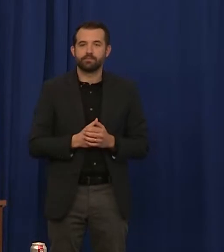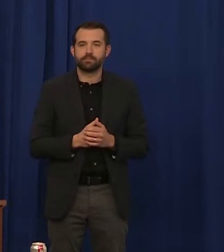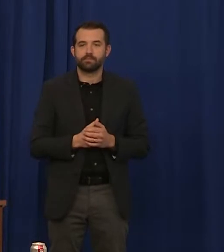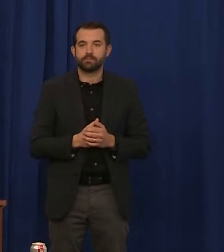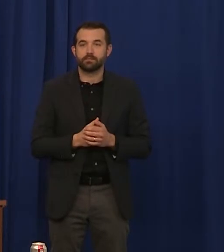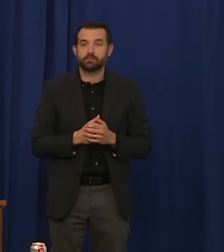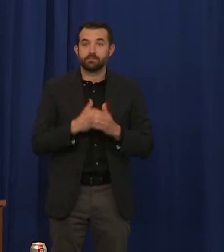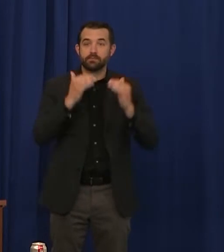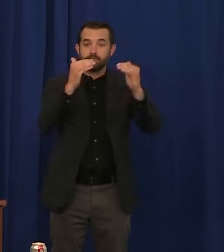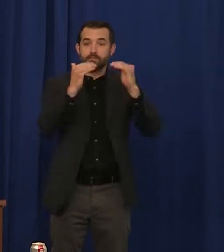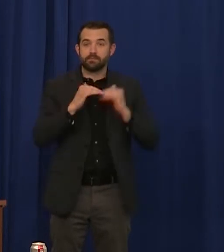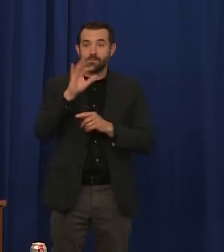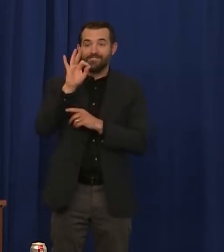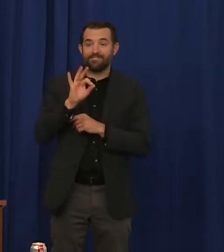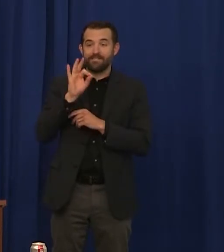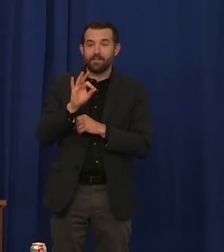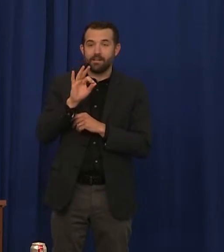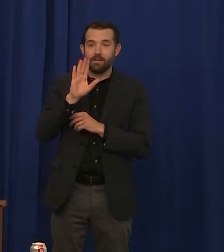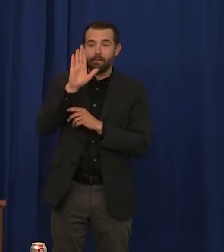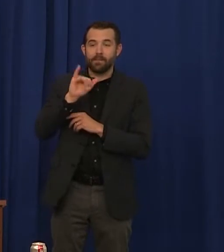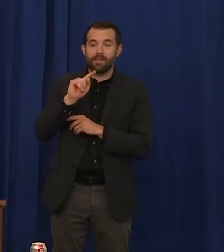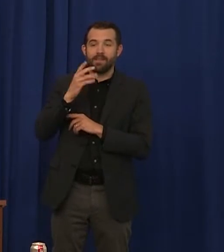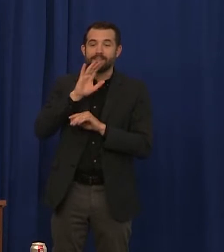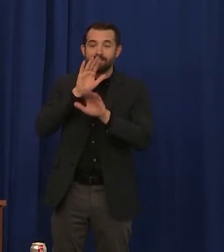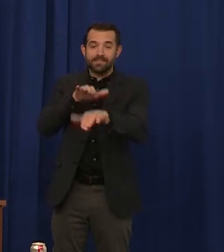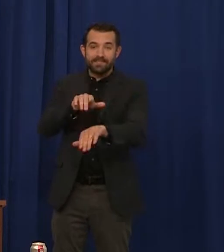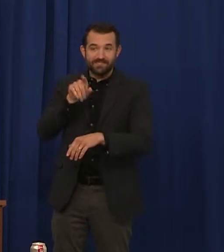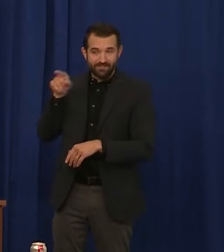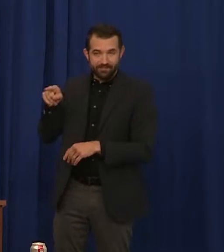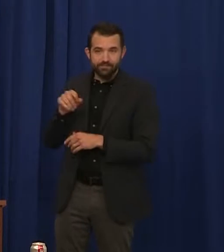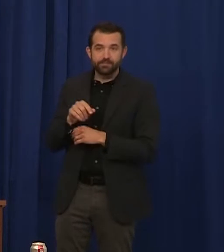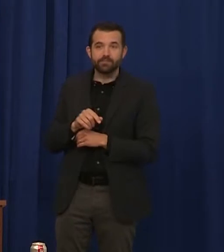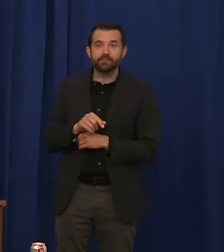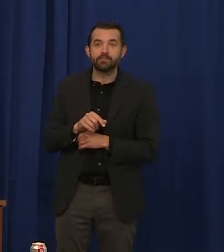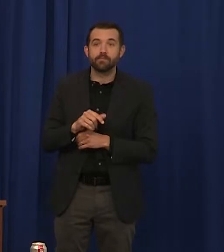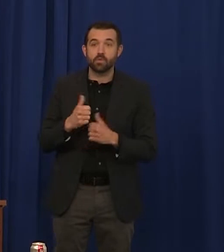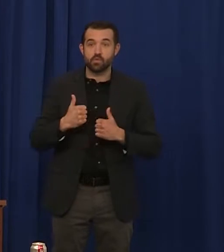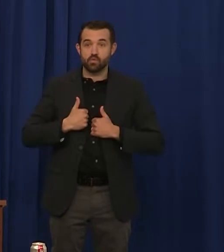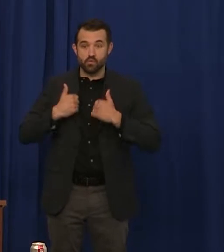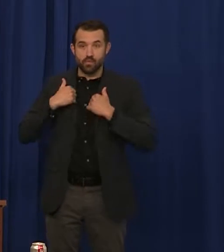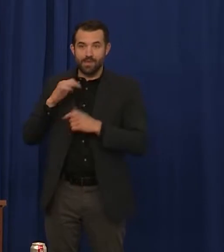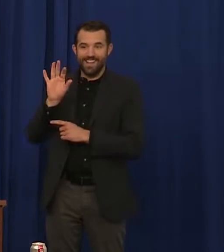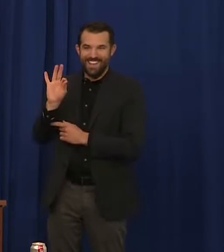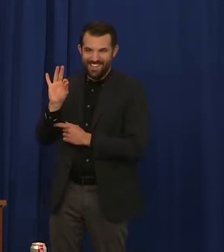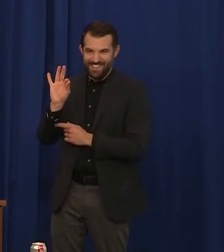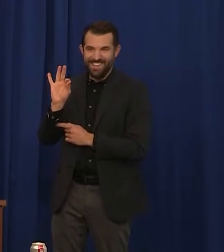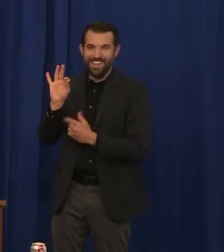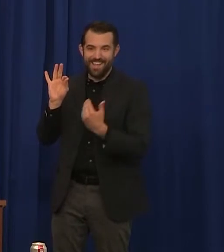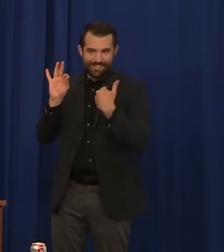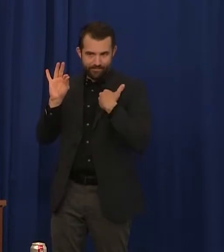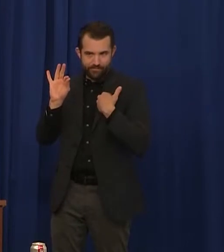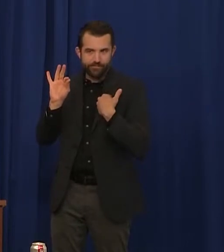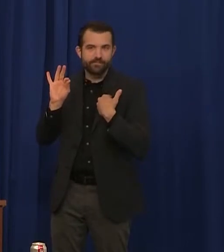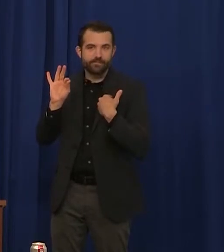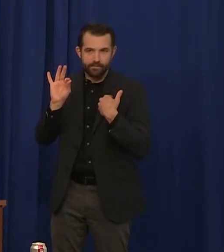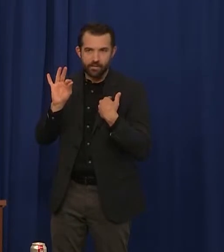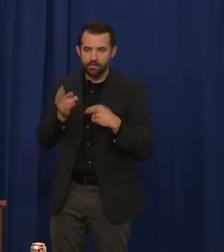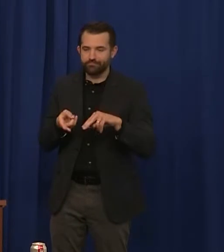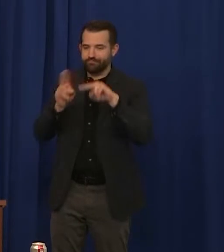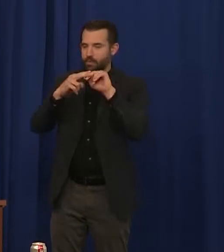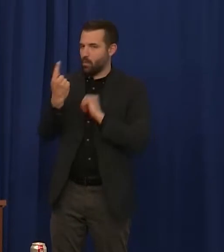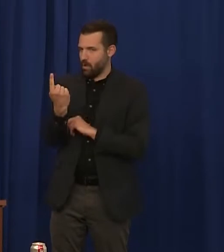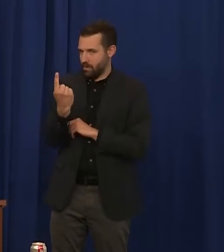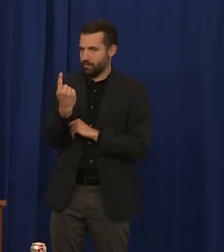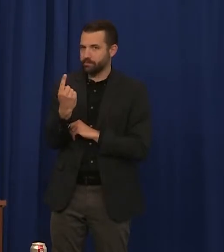At Falmouth by the Sea, there are now 9 residents who have tested positive, an increase of 1 since